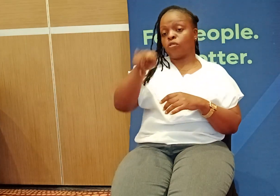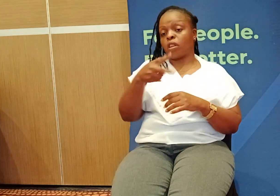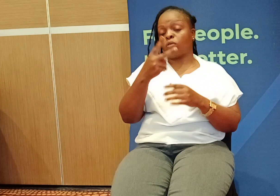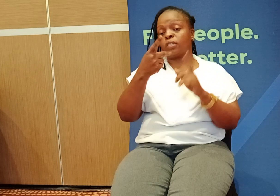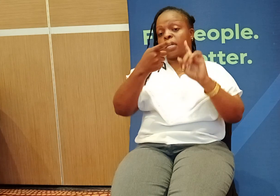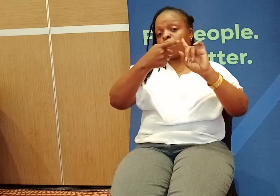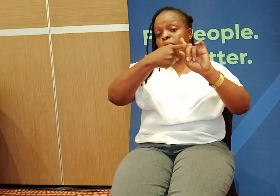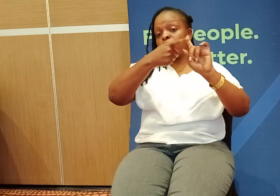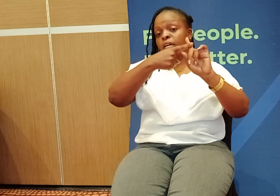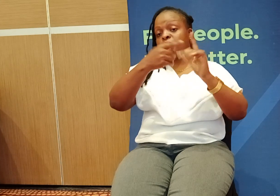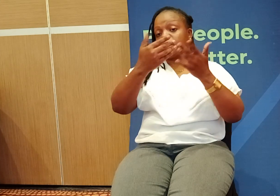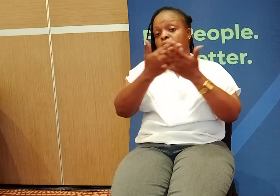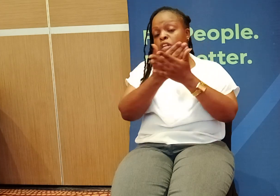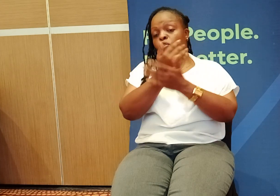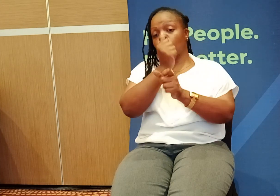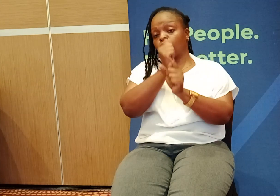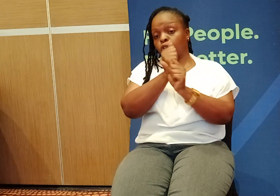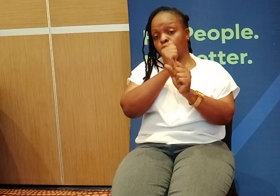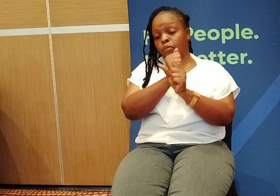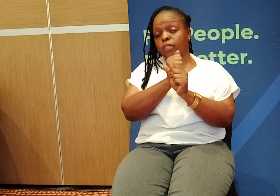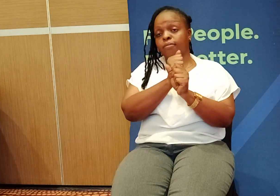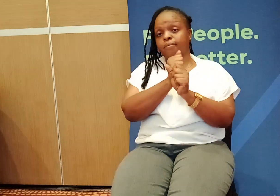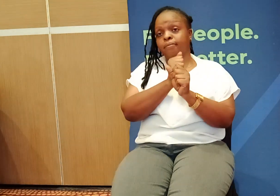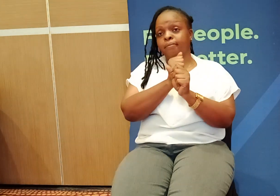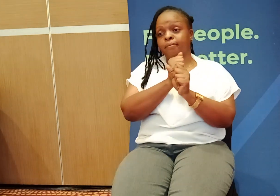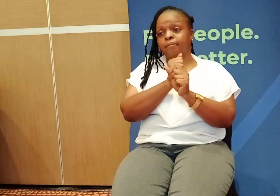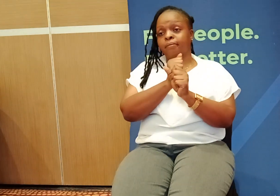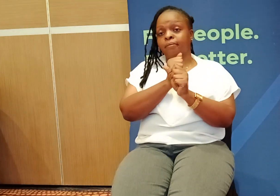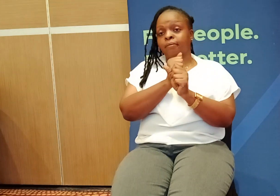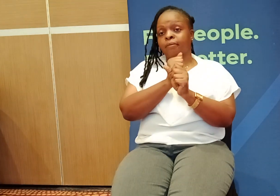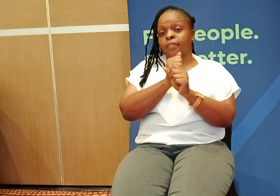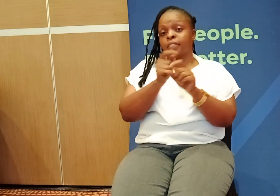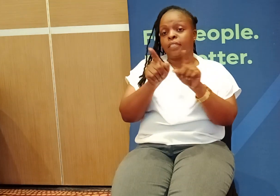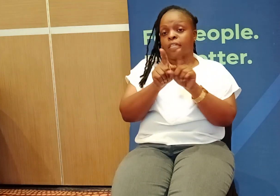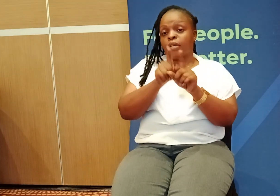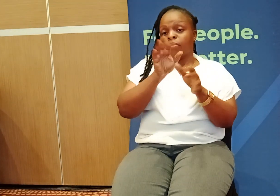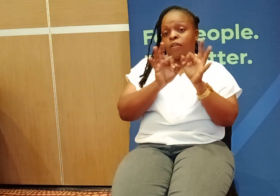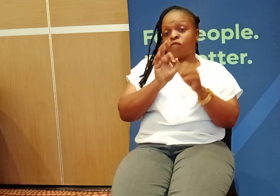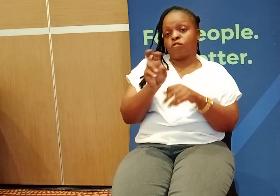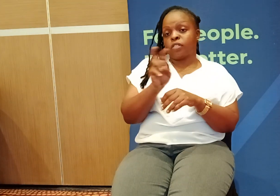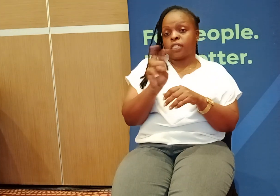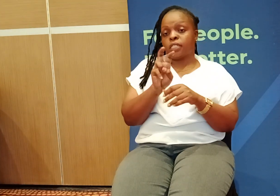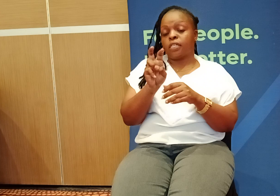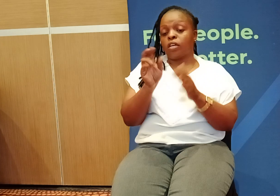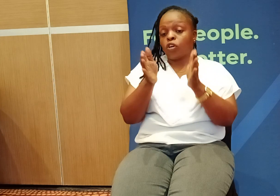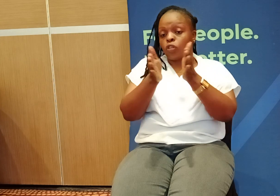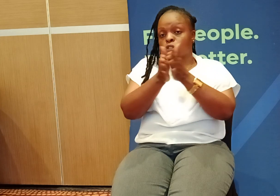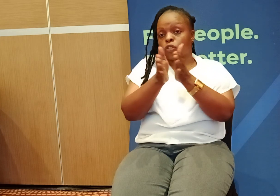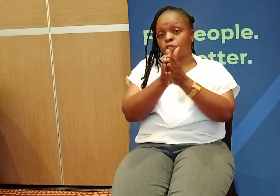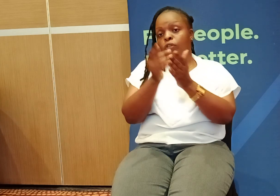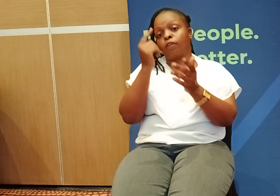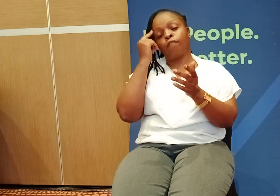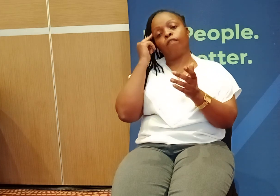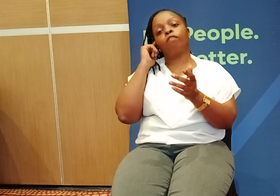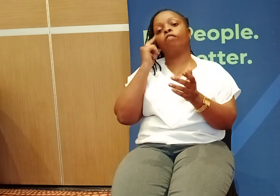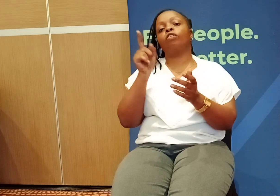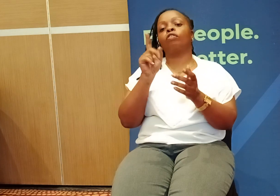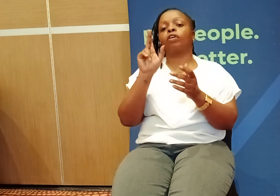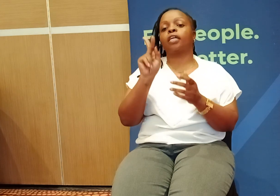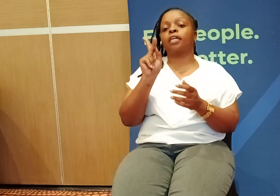plus new jobs, new. When you see the total for KCB new jobs would probably